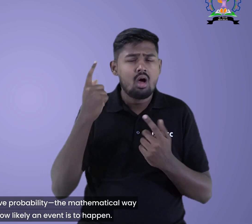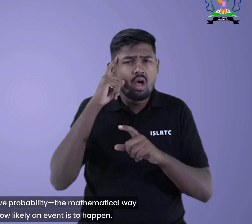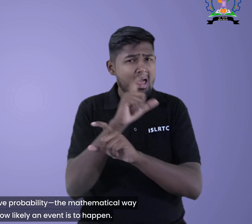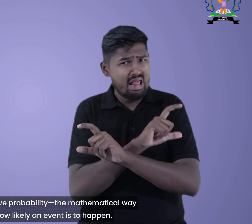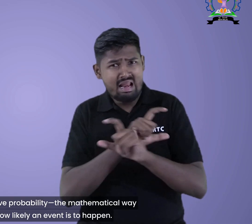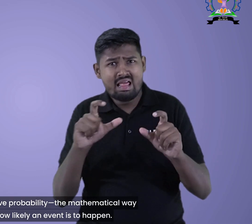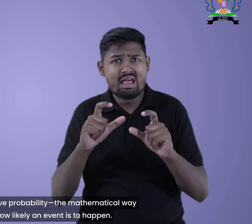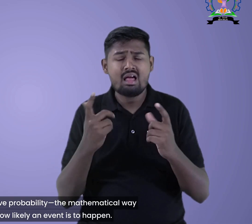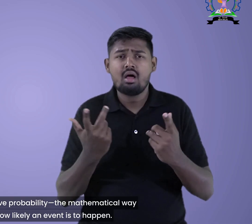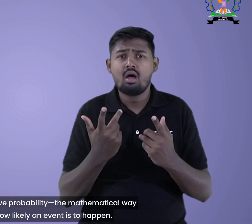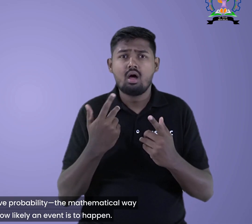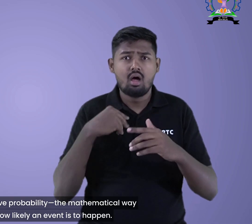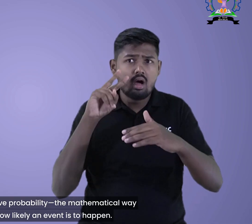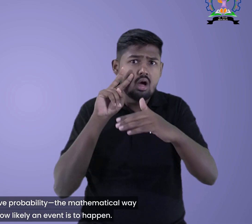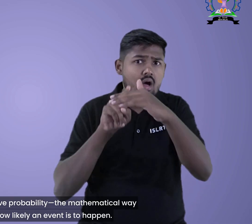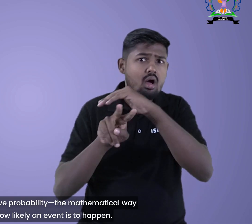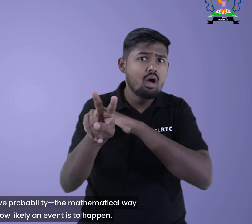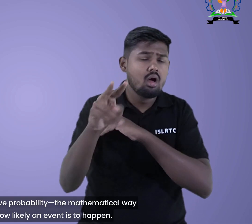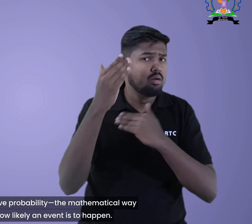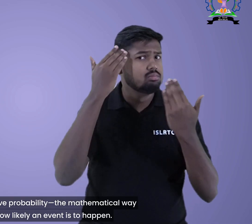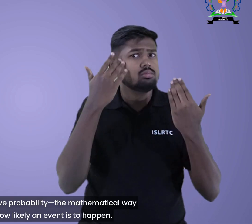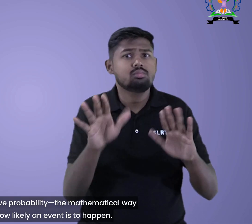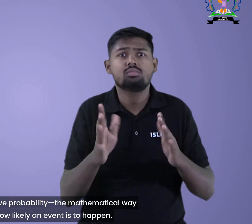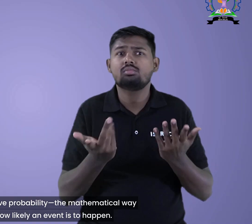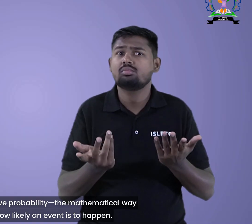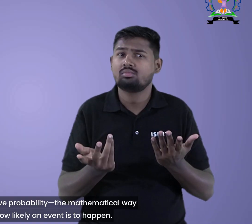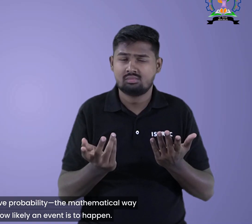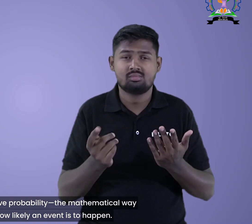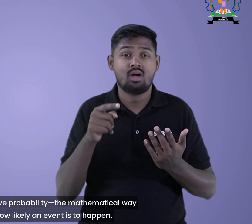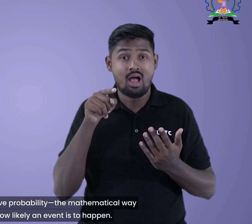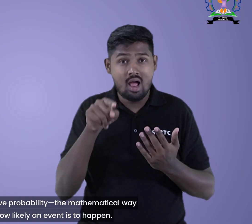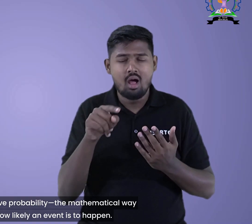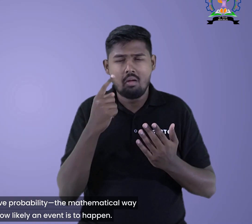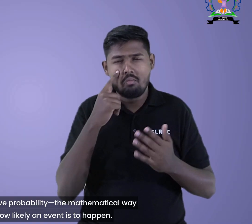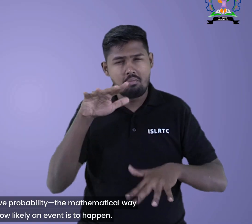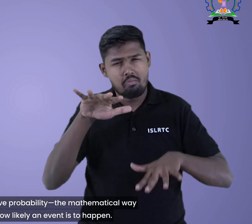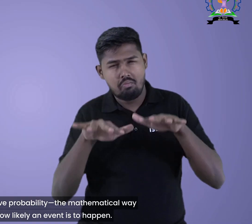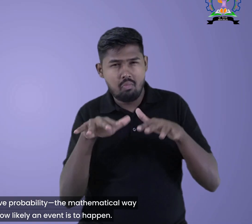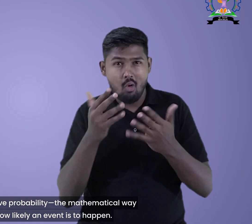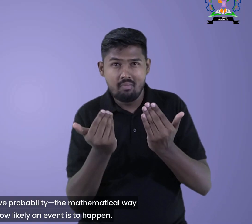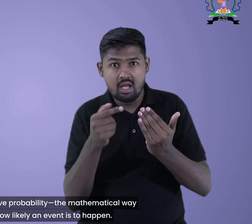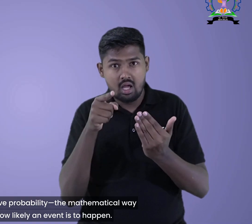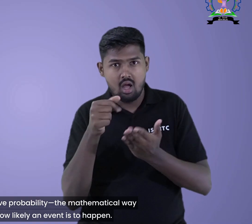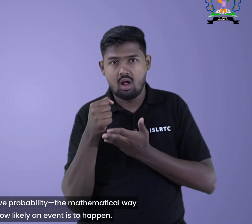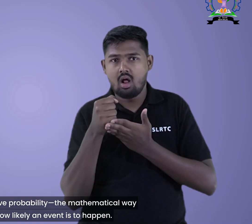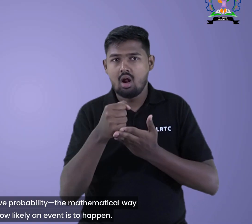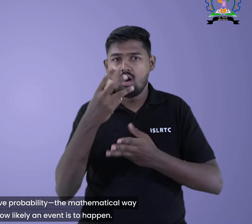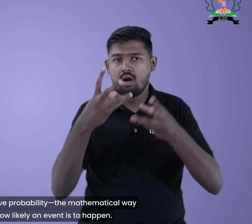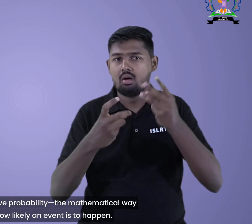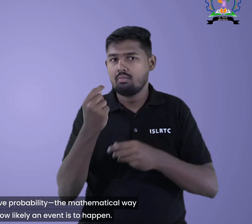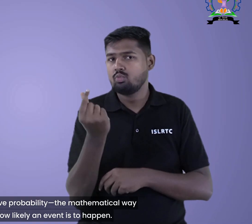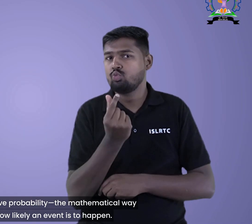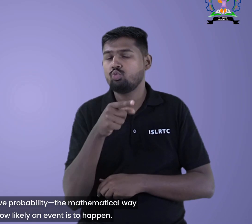These situations involve probability, the mathematical way of measuring how likely an event is to happen.